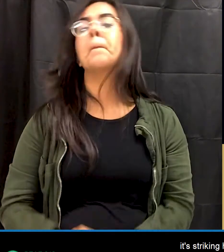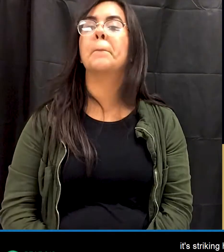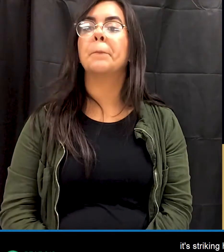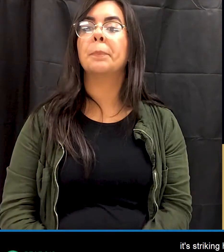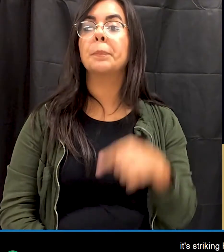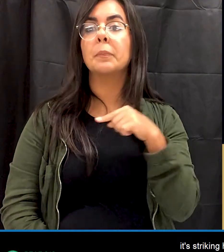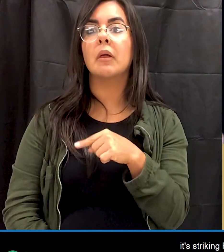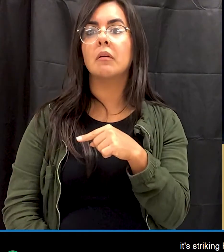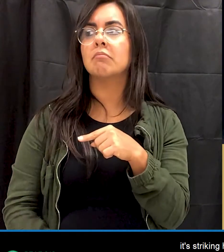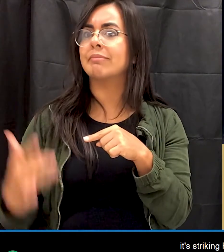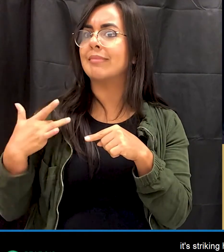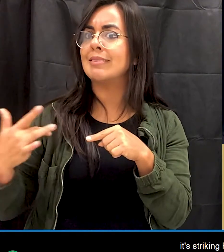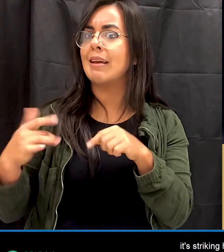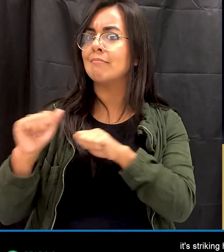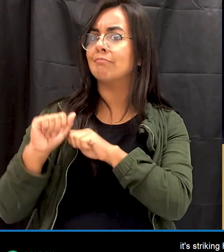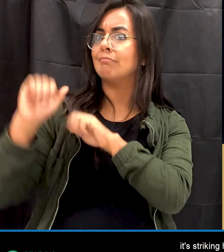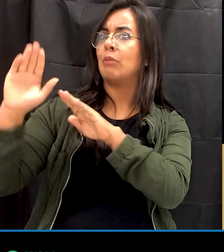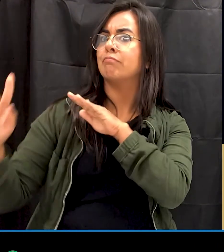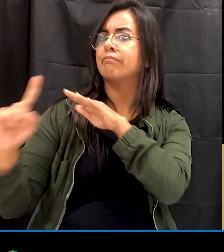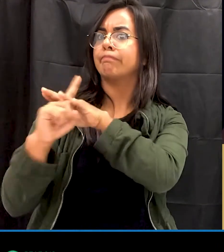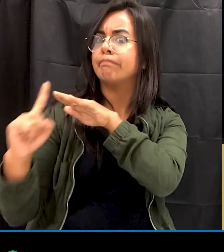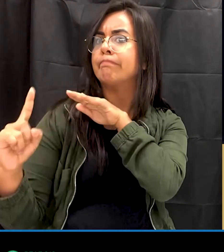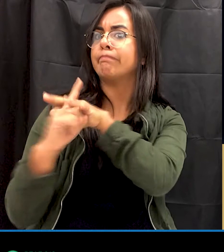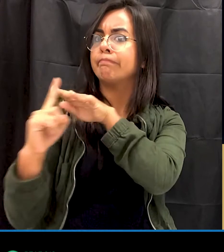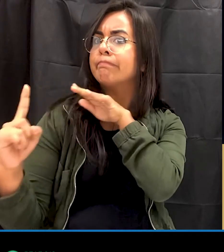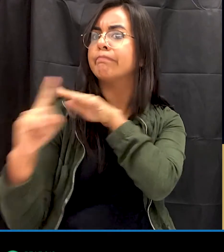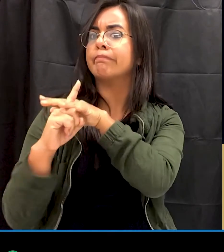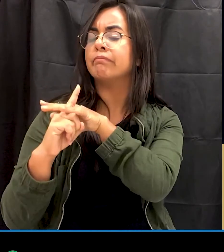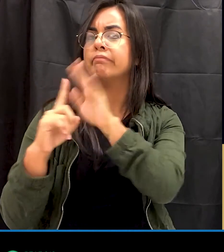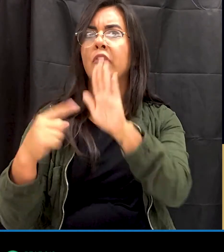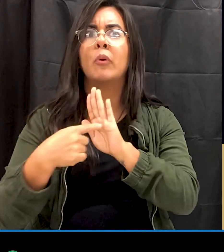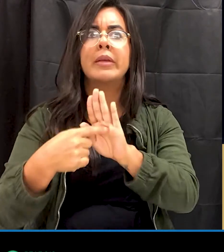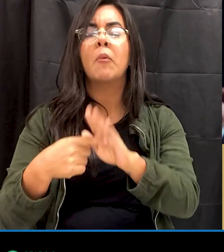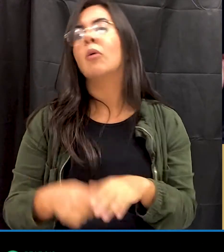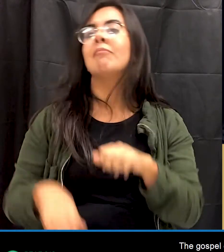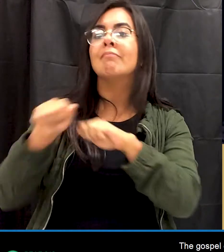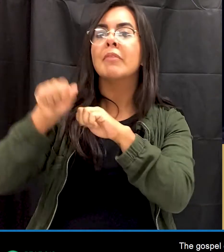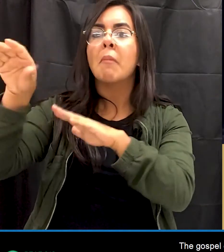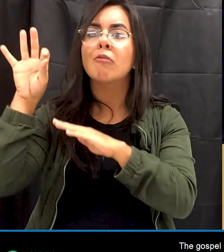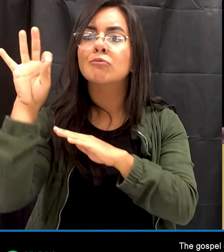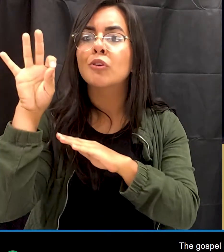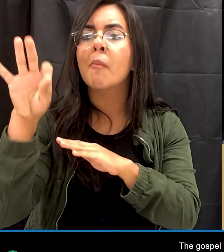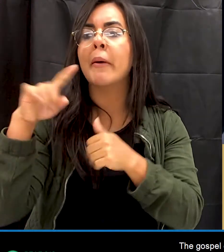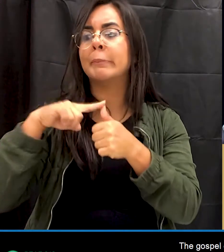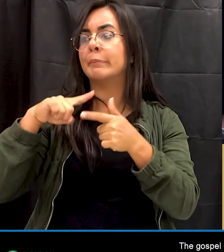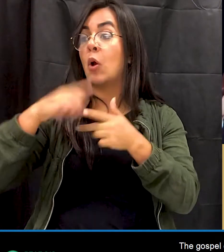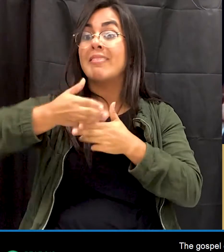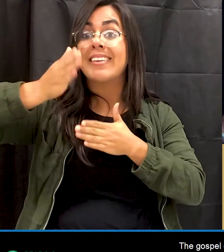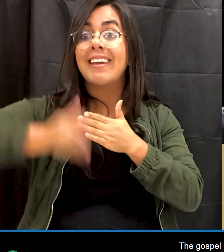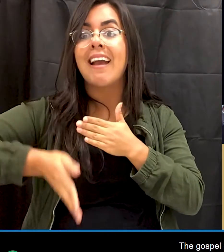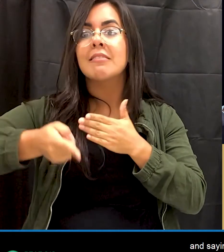it's striking how many times mountains are a motif, right? Jesus is the Sermon on the Mount, Matthew 5-7. The Gospel ends with Jesus